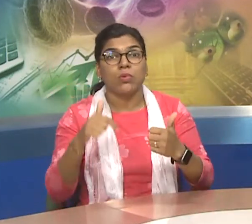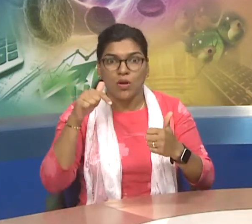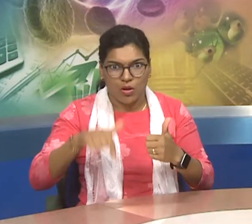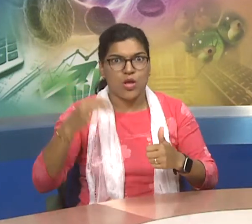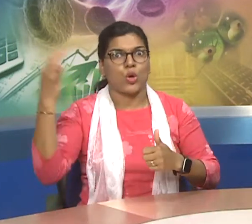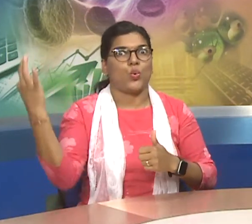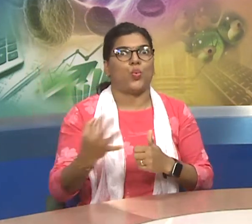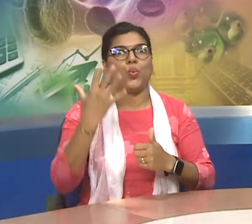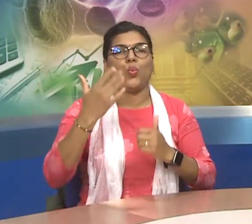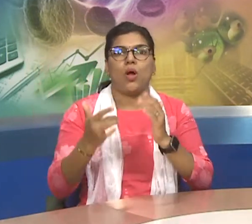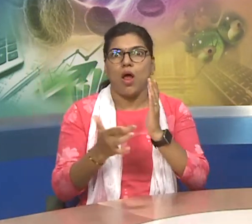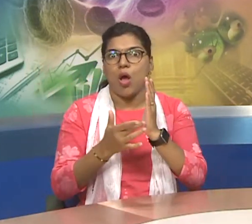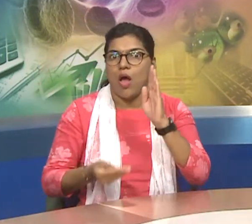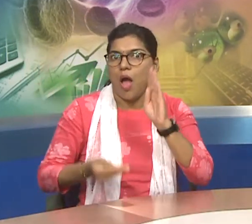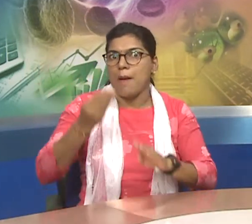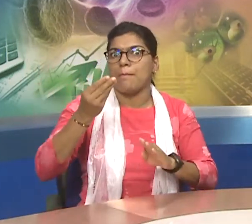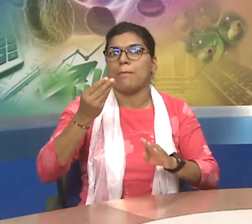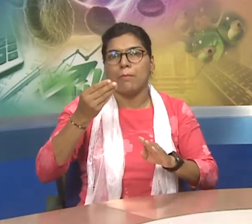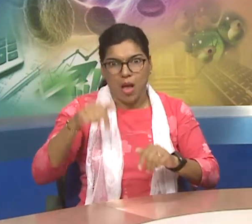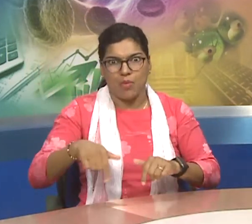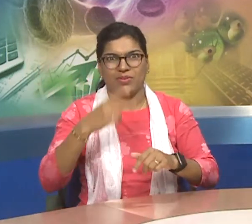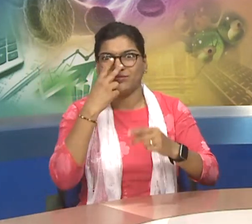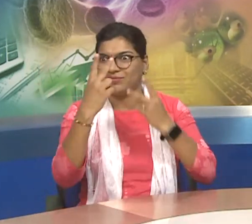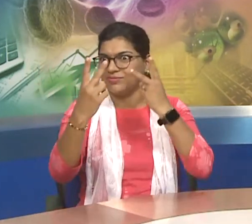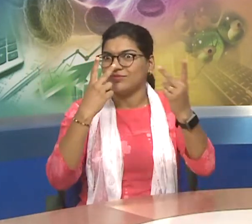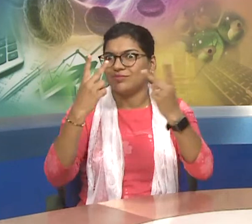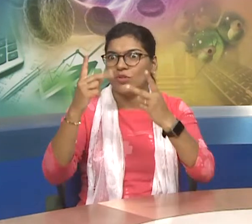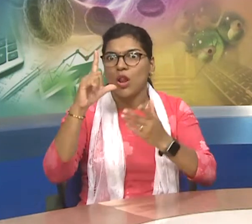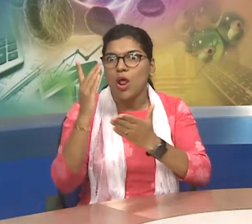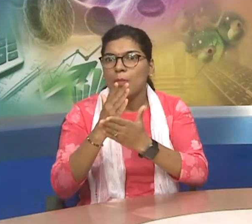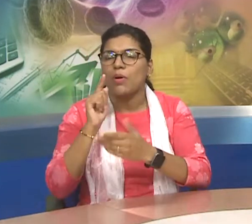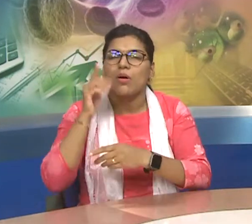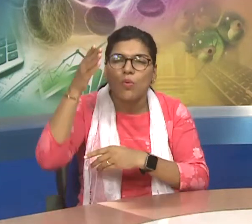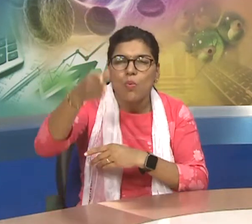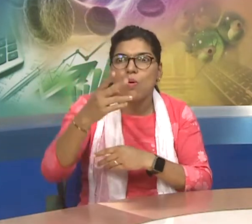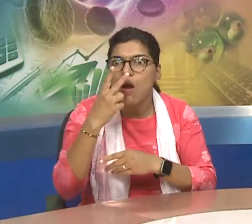and also it has given a good comfort.